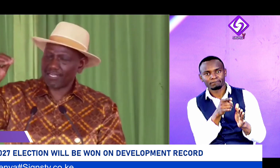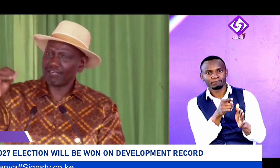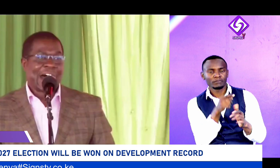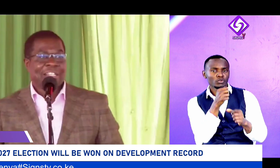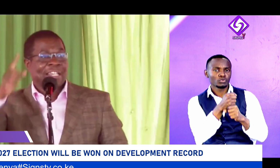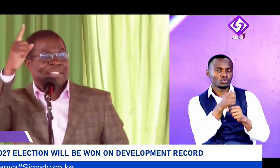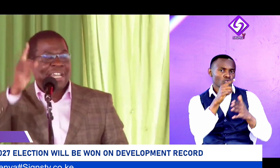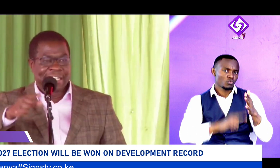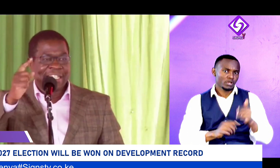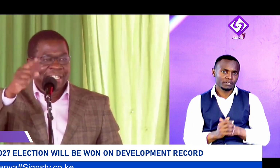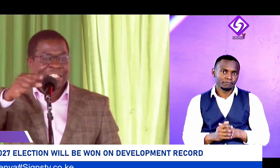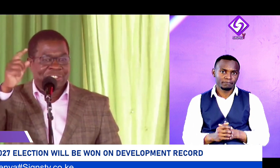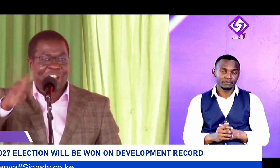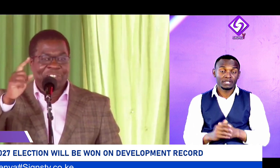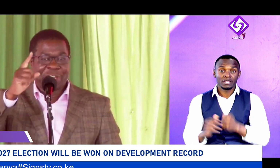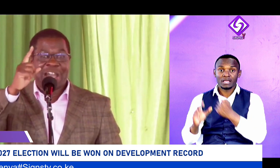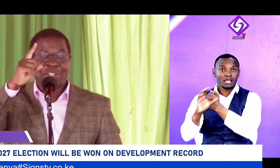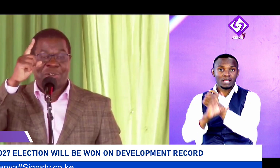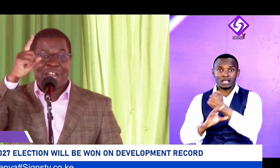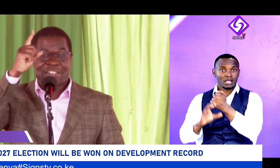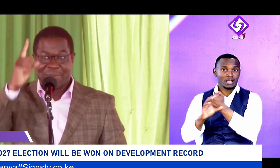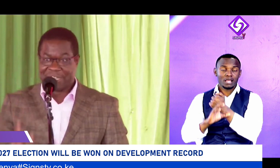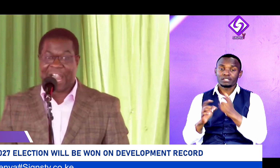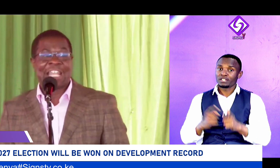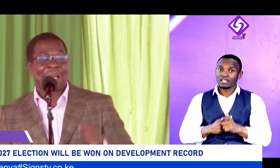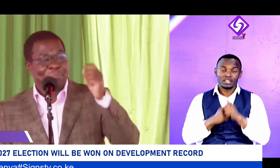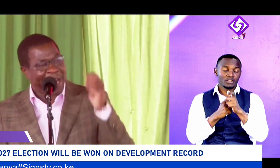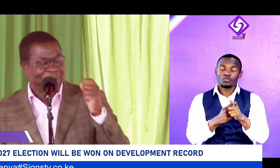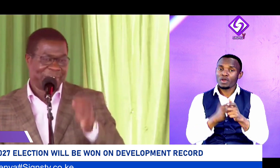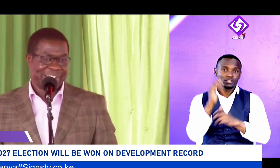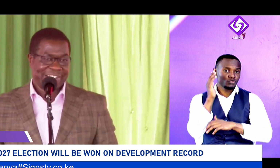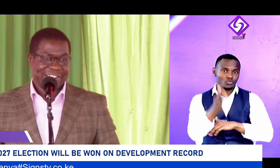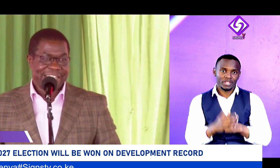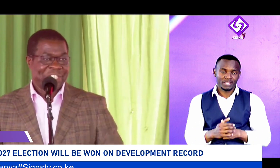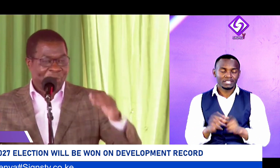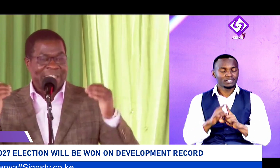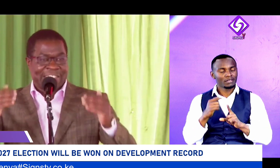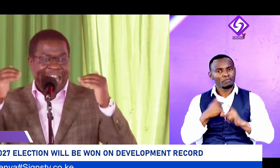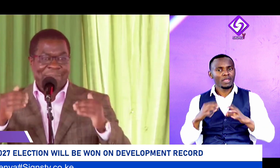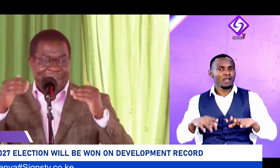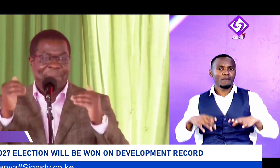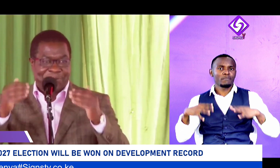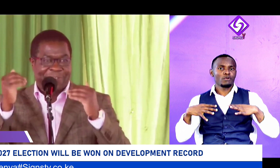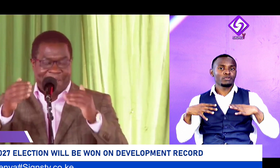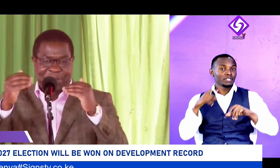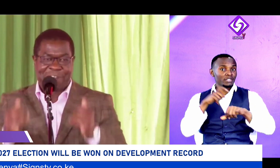done? And this country is going to reward you handsomely. And I am proud that when the time comes for them to reward